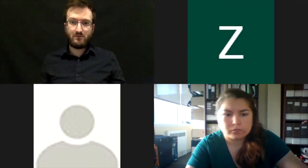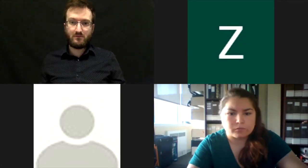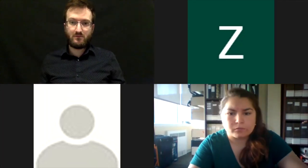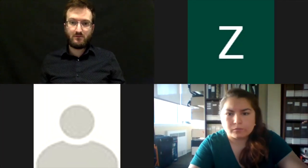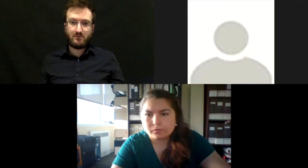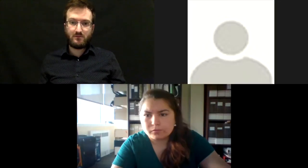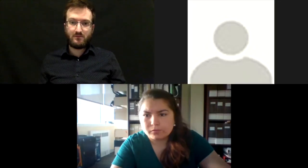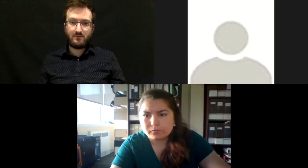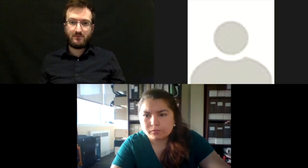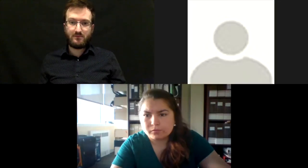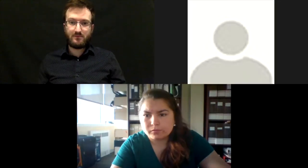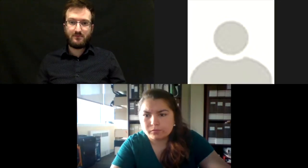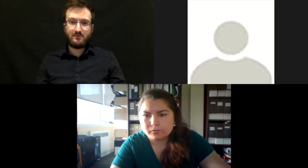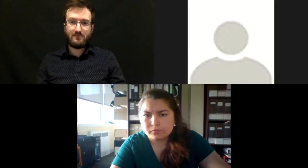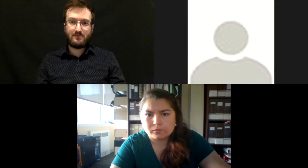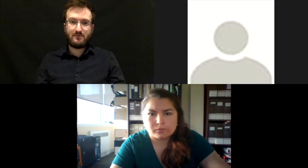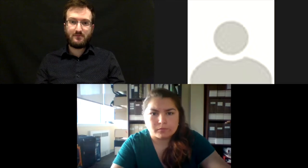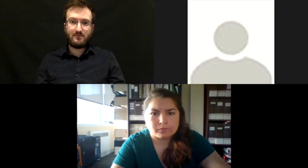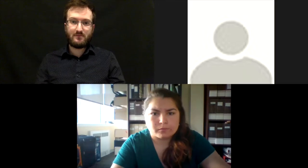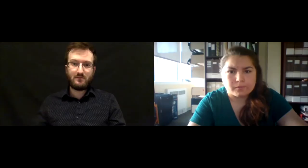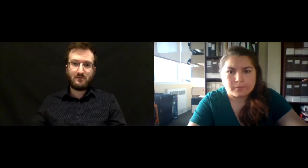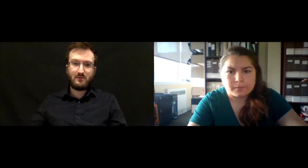I can see you. AJ, can you see us?